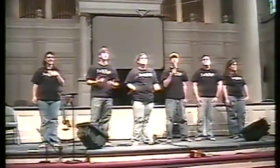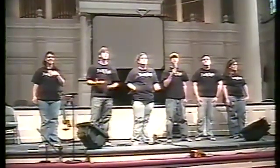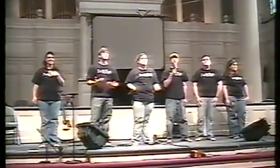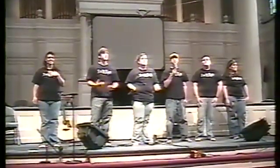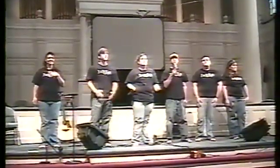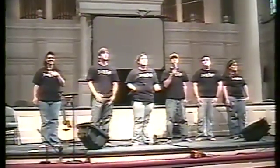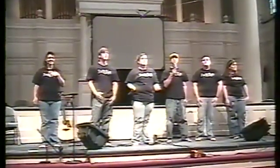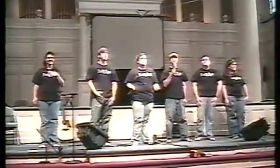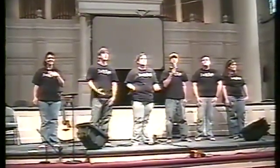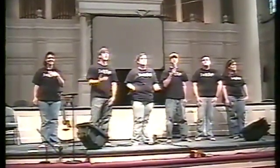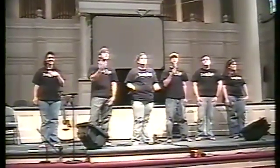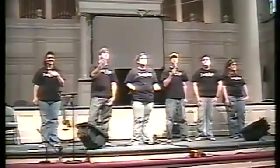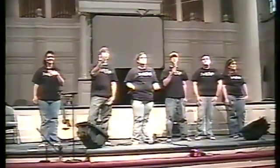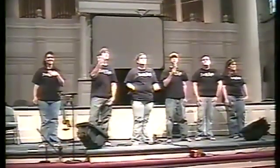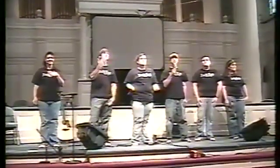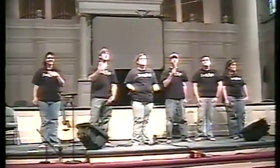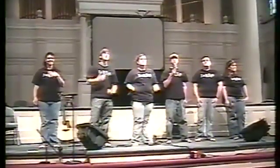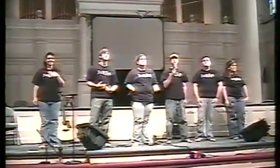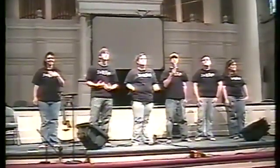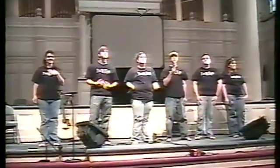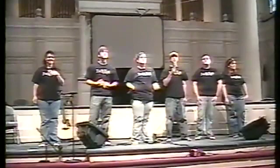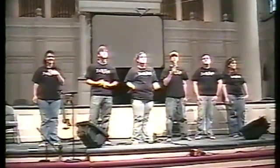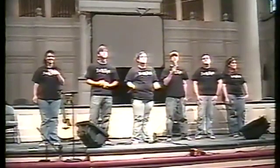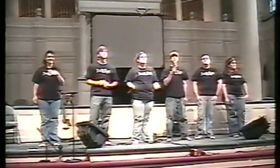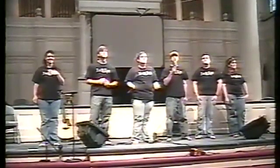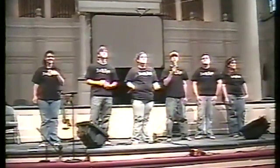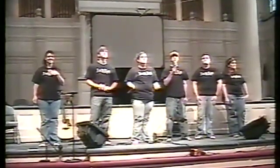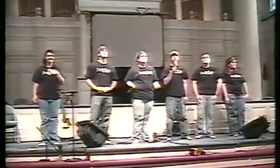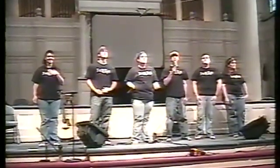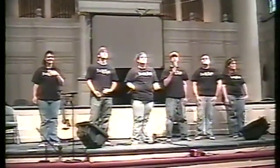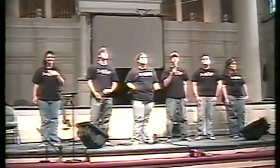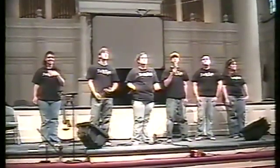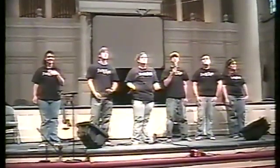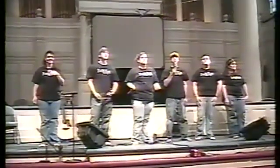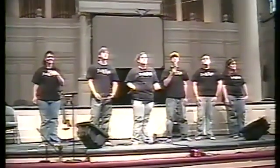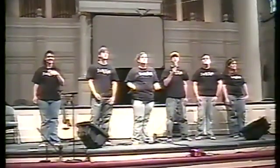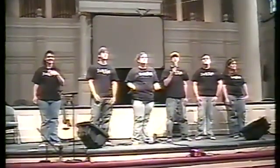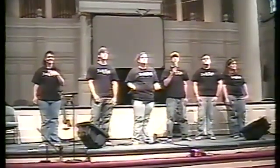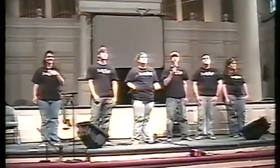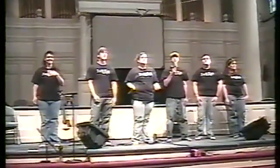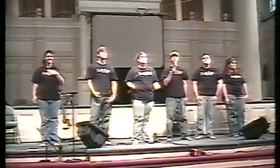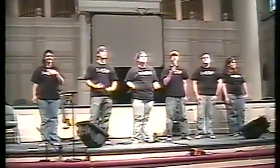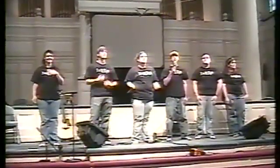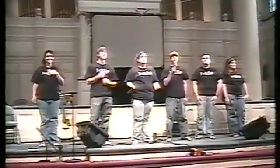But I know that you gave me those ambitions. Just help me to bring all